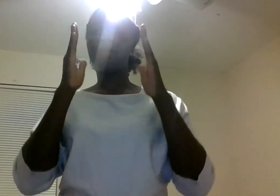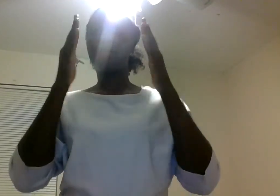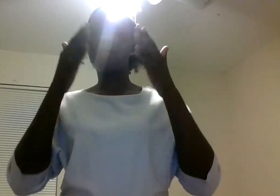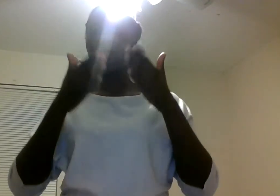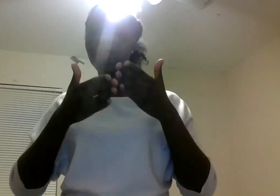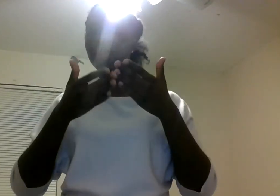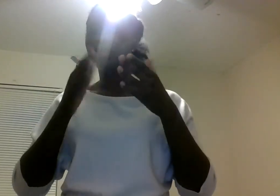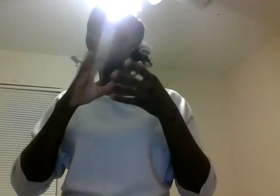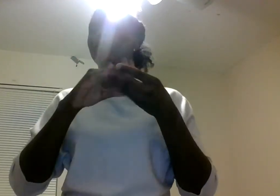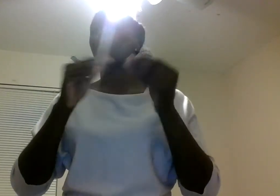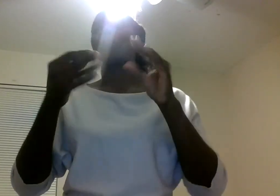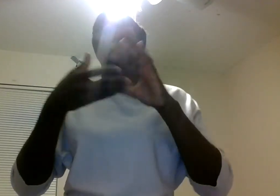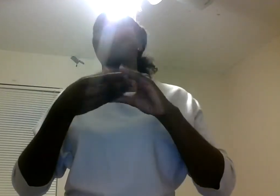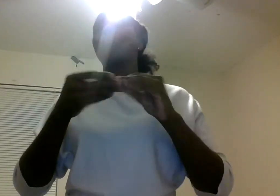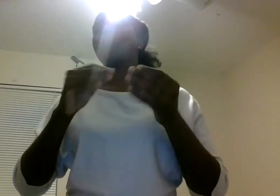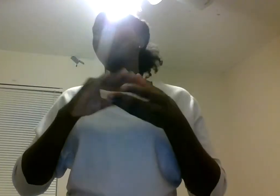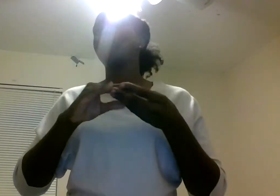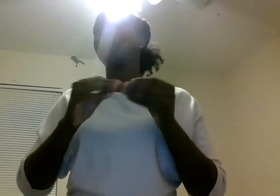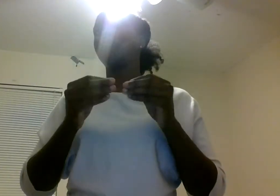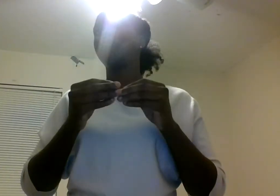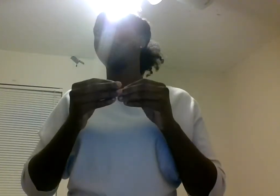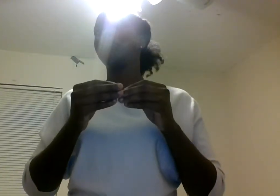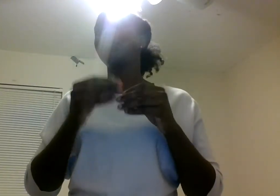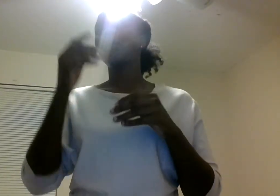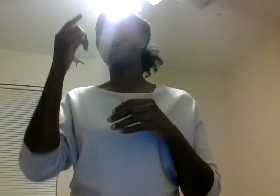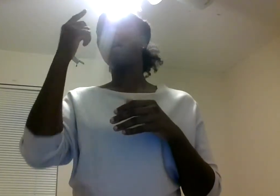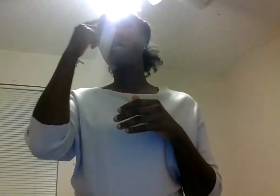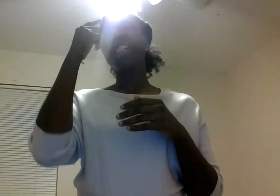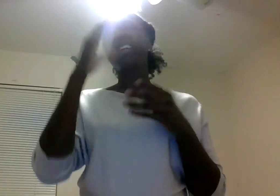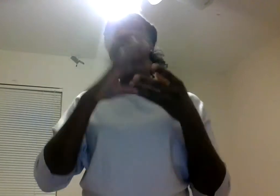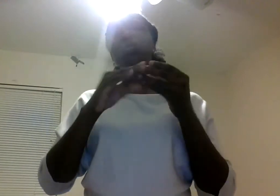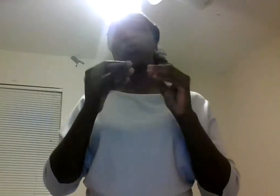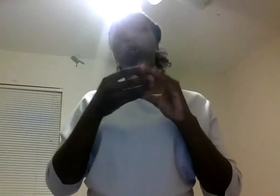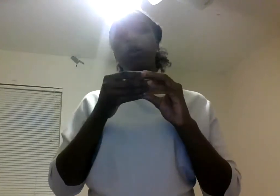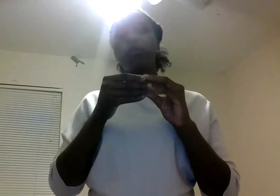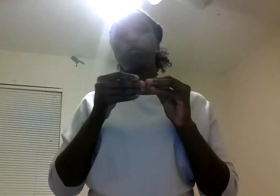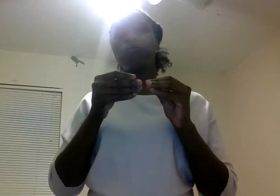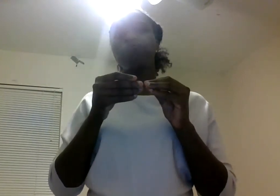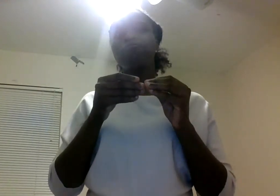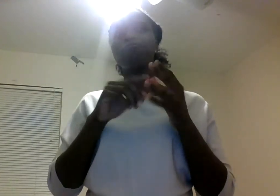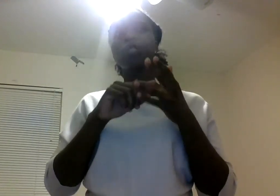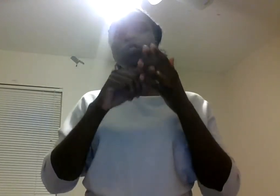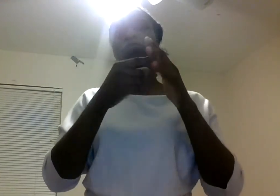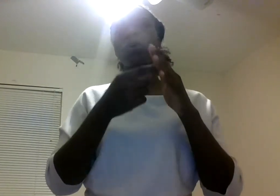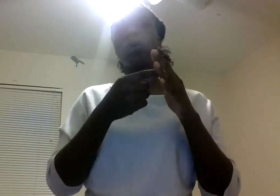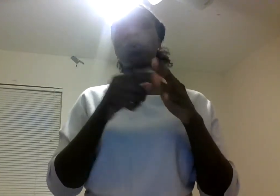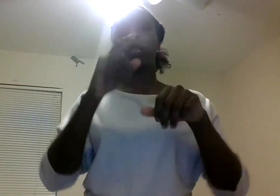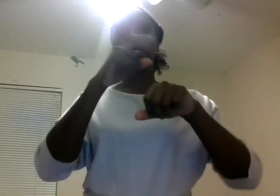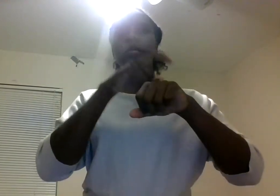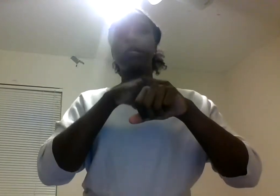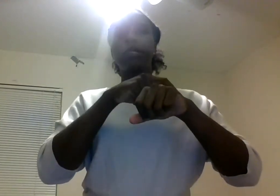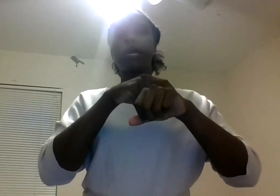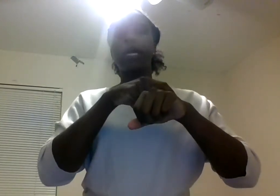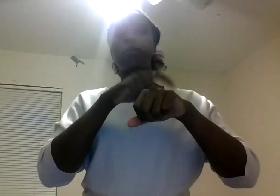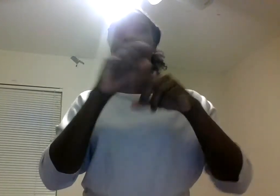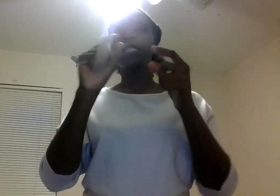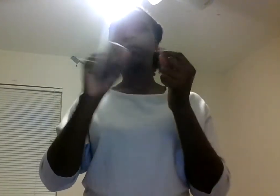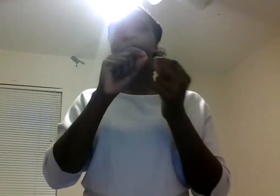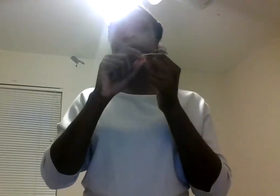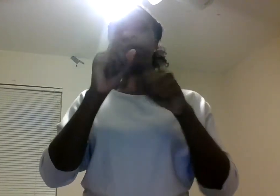about stories begin with a time frame. Just look at fairy tales. They start with once upon a time. I'm not going to suggest